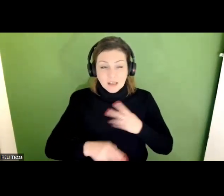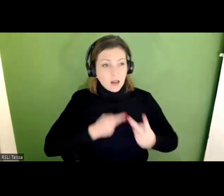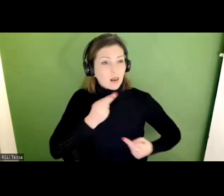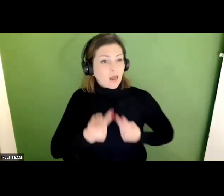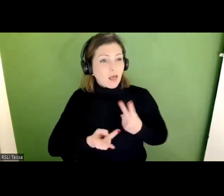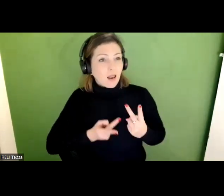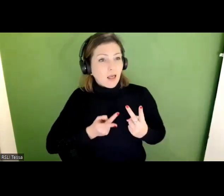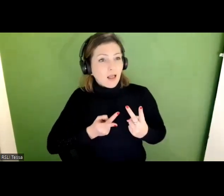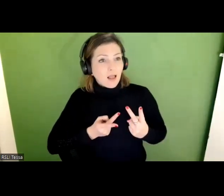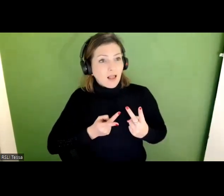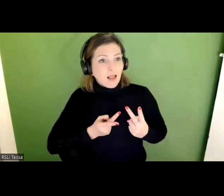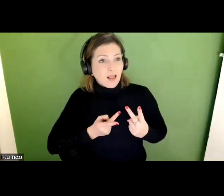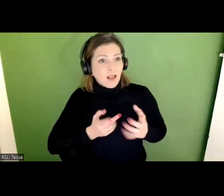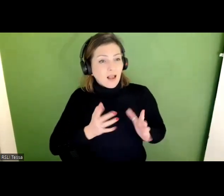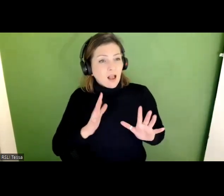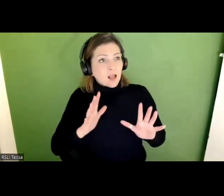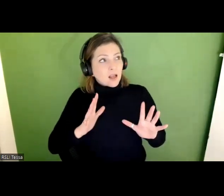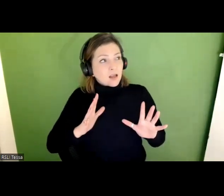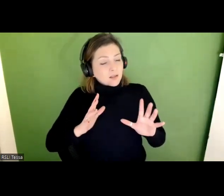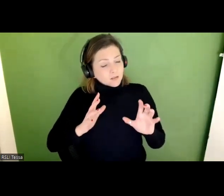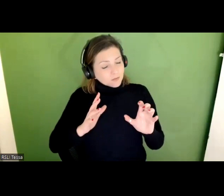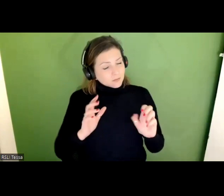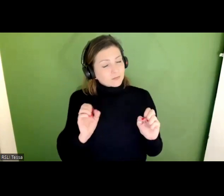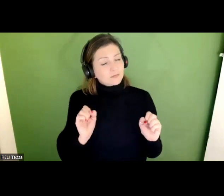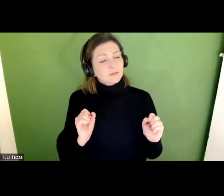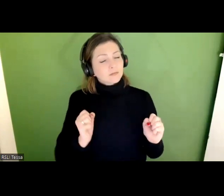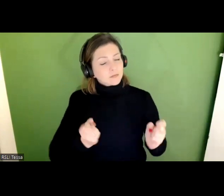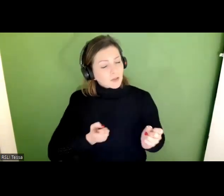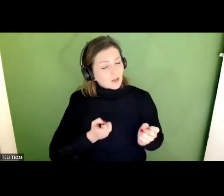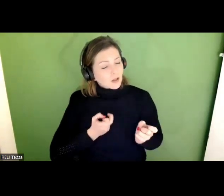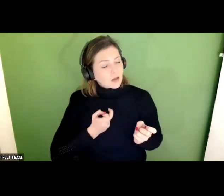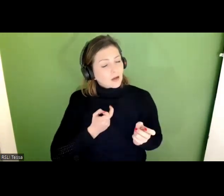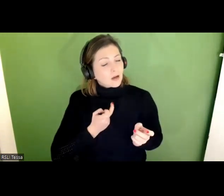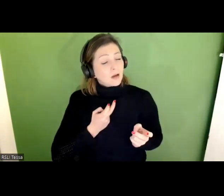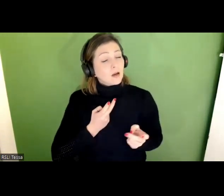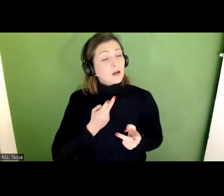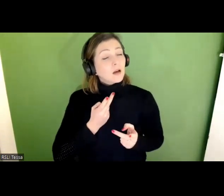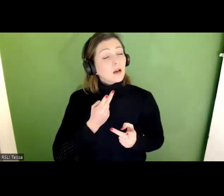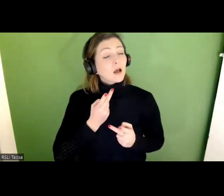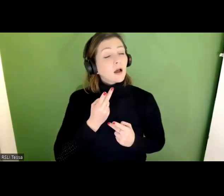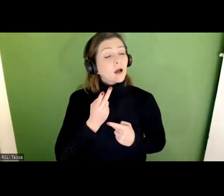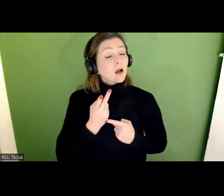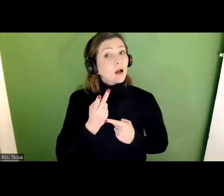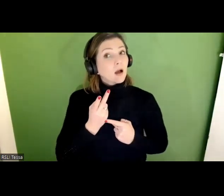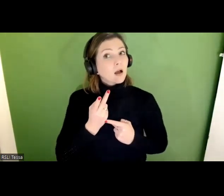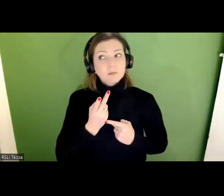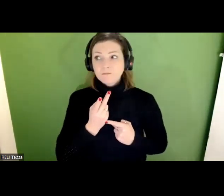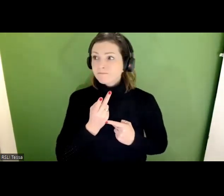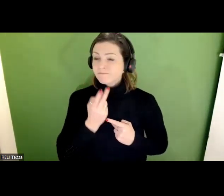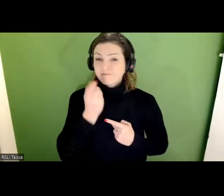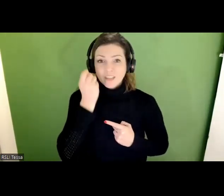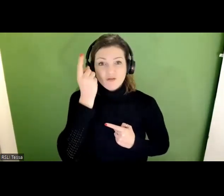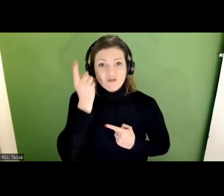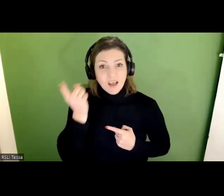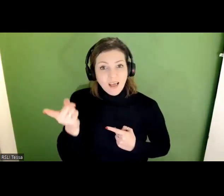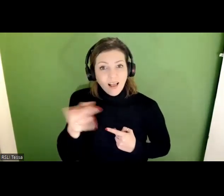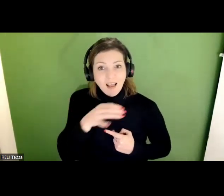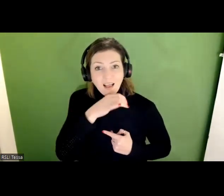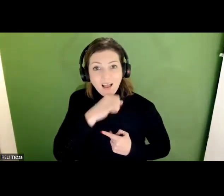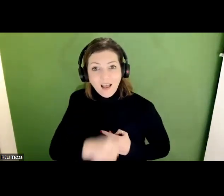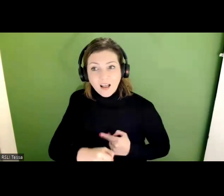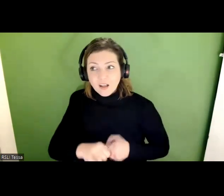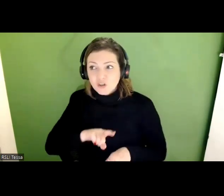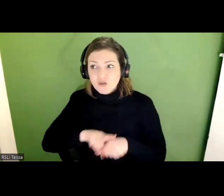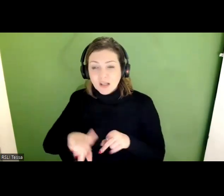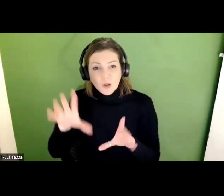in my chest, I raised my voice ever so slightly. Didn't realise one of the guys was trying to sleep under the heap